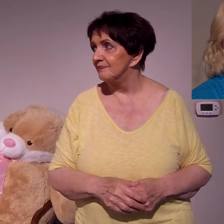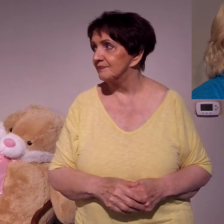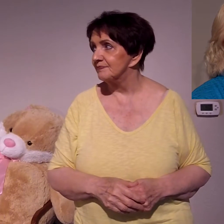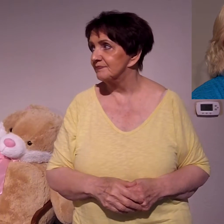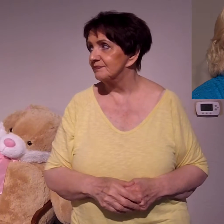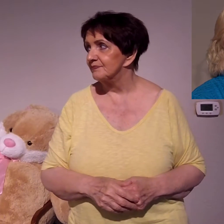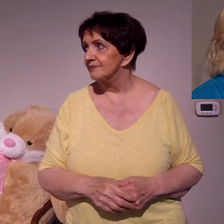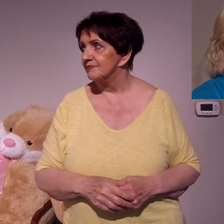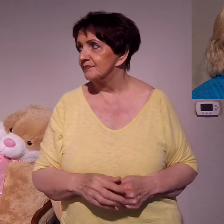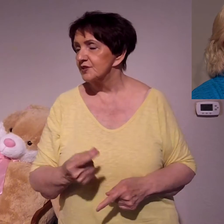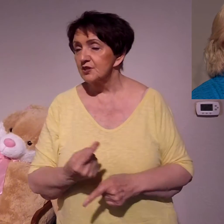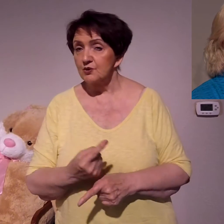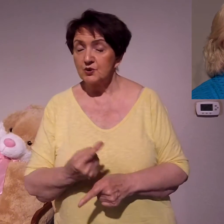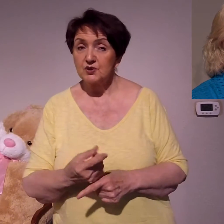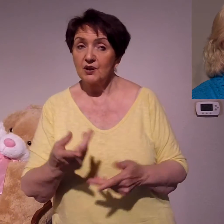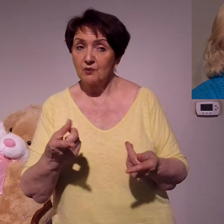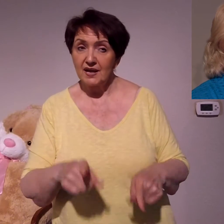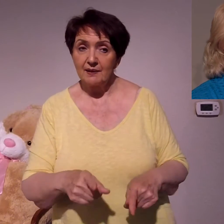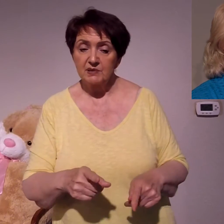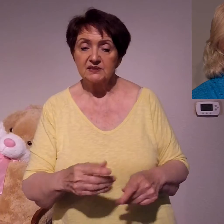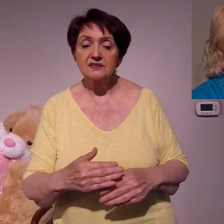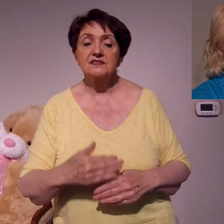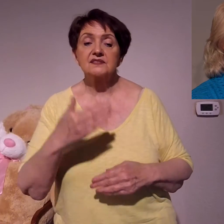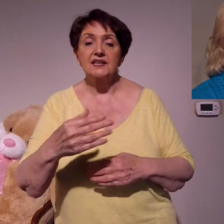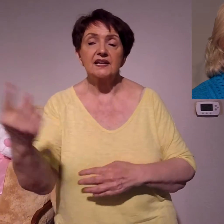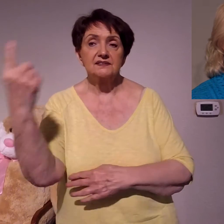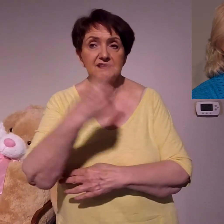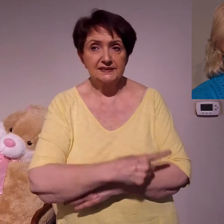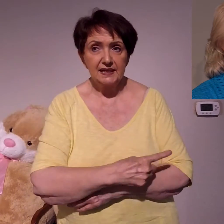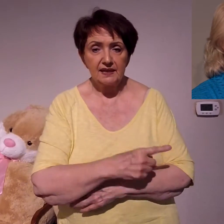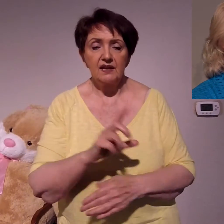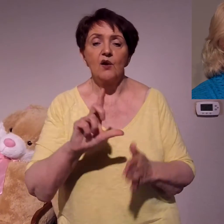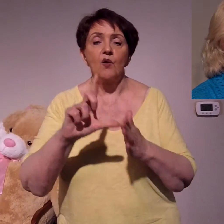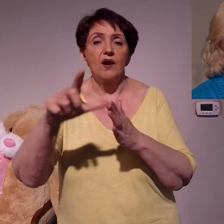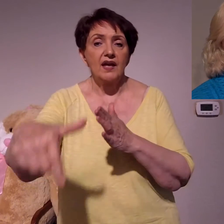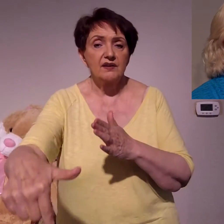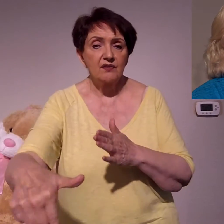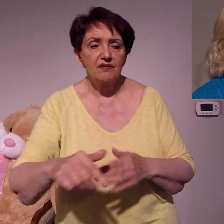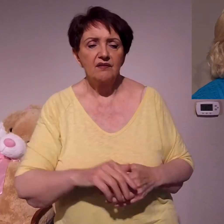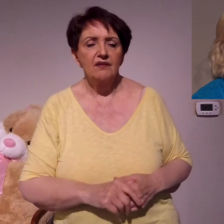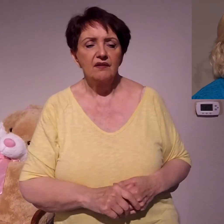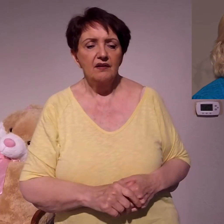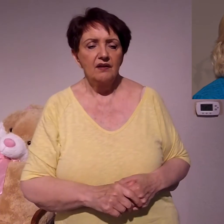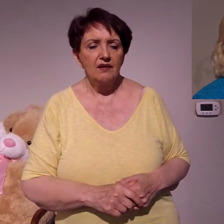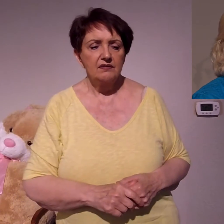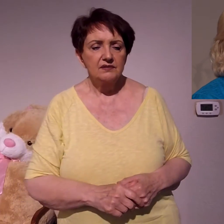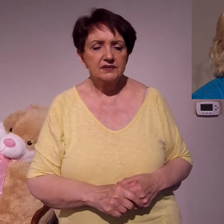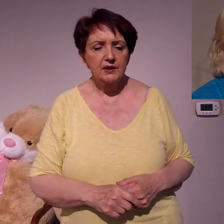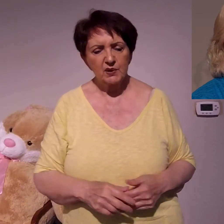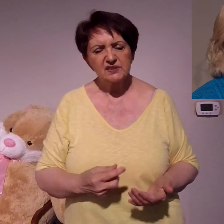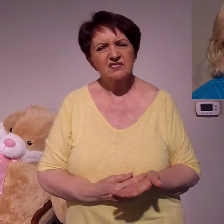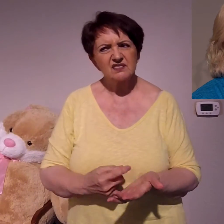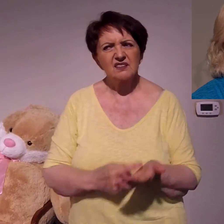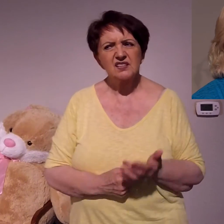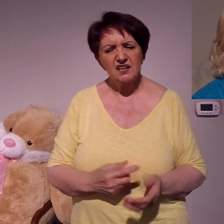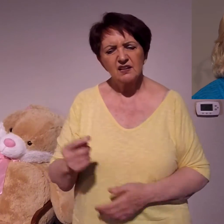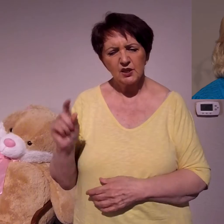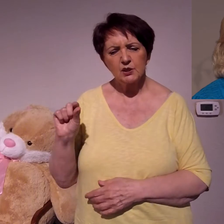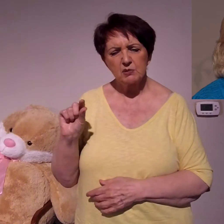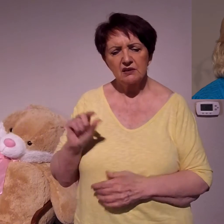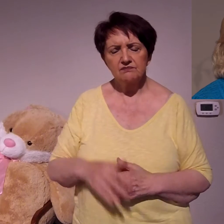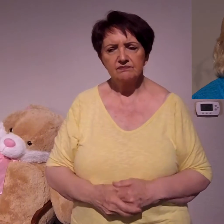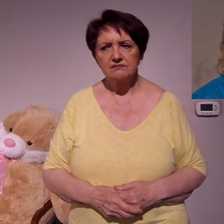So usually then it's the next day or later, or it's like, okay, so can we just talk about that a little bit? Can